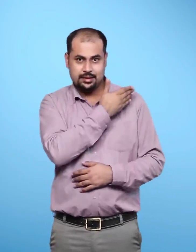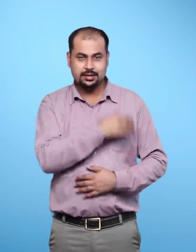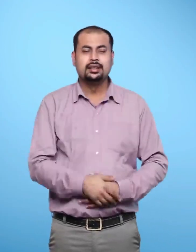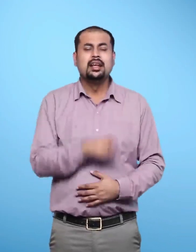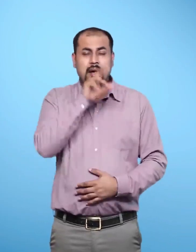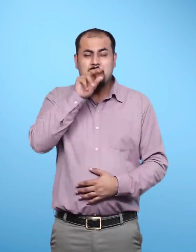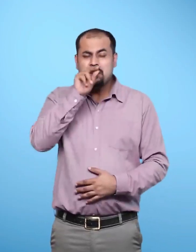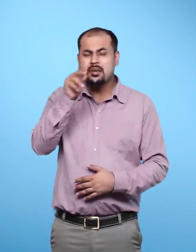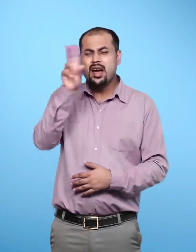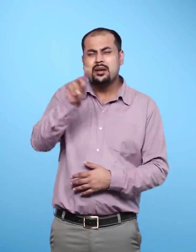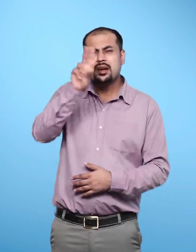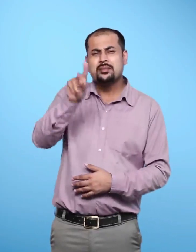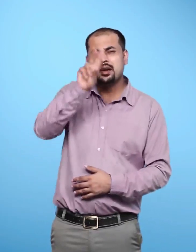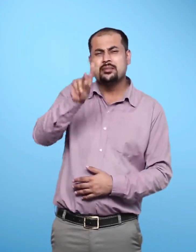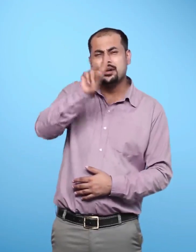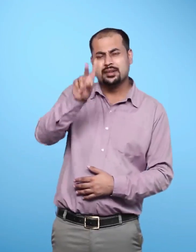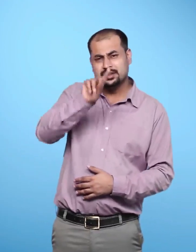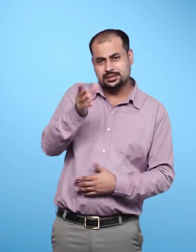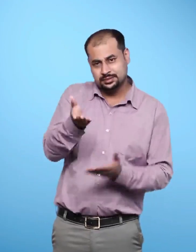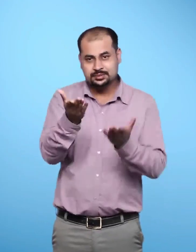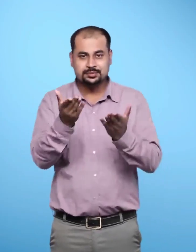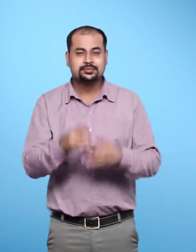fish. We also have a small girl